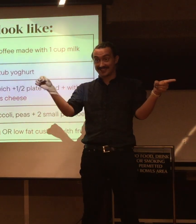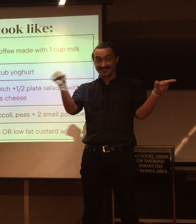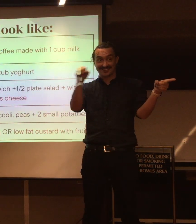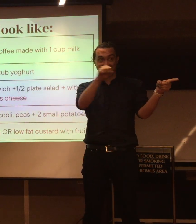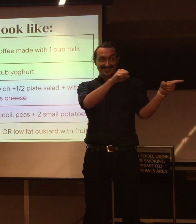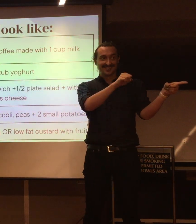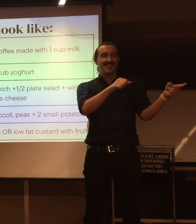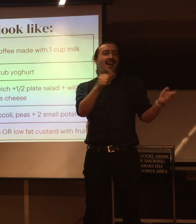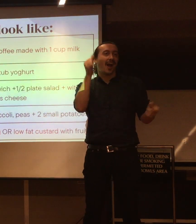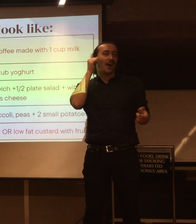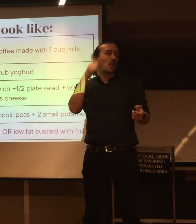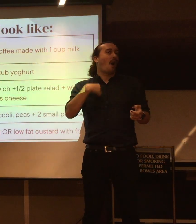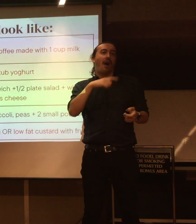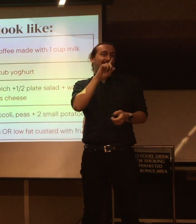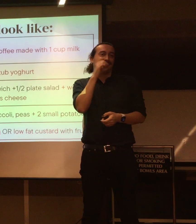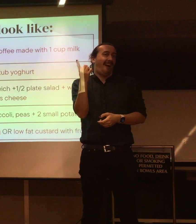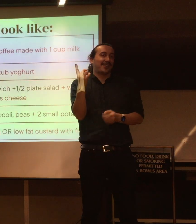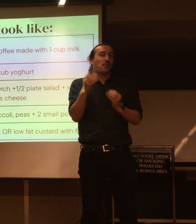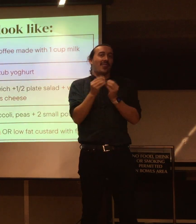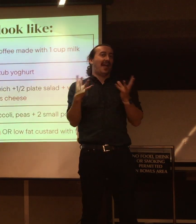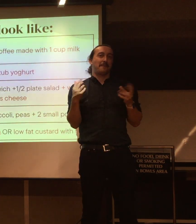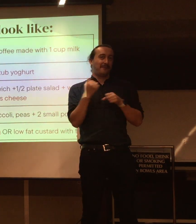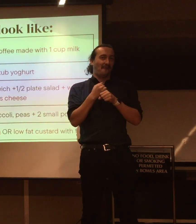Yeah? I know I can't live without my coffee.